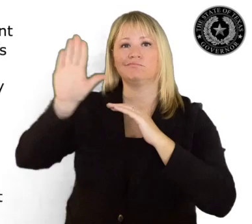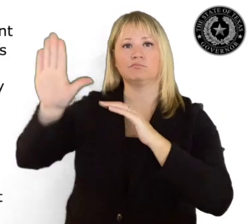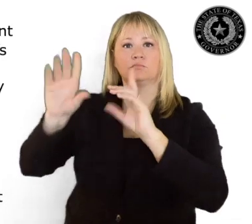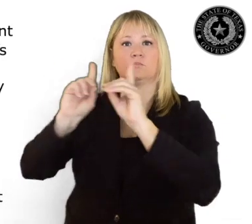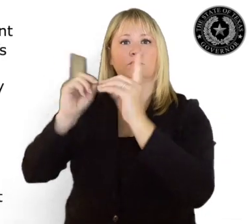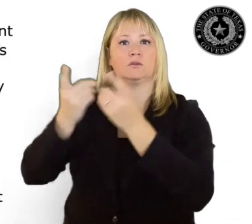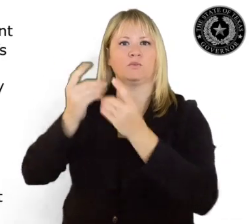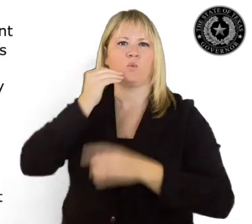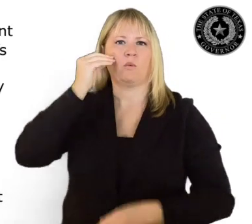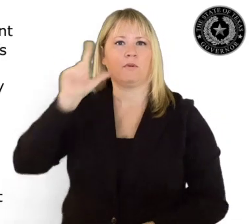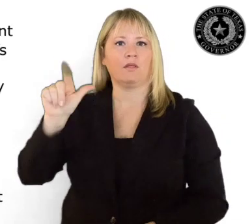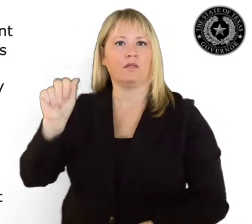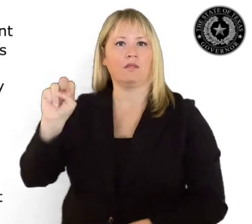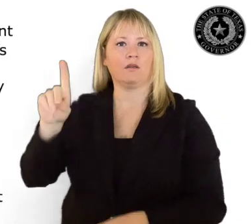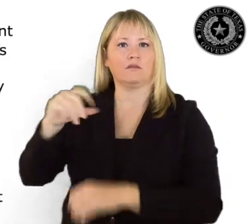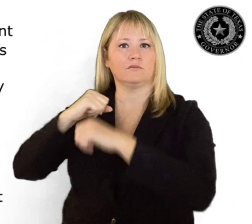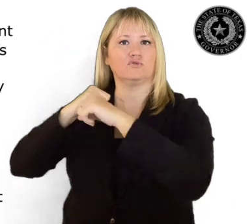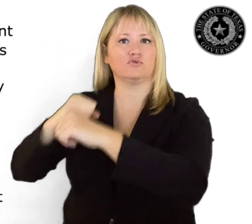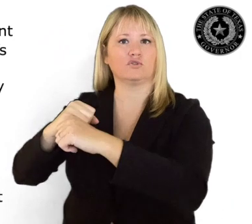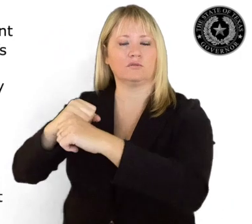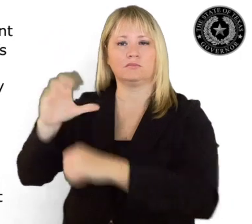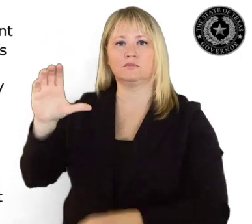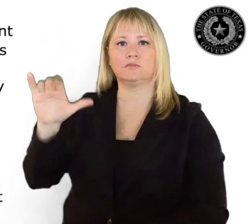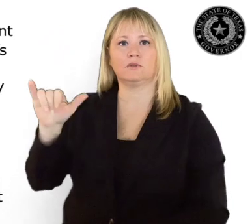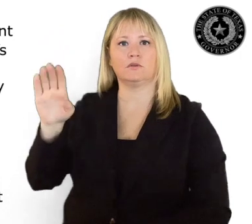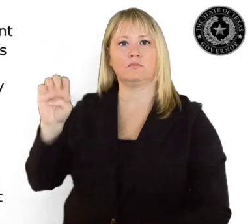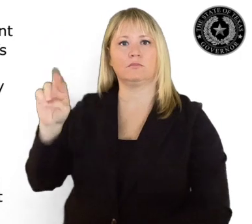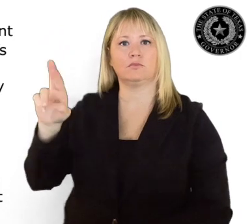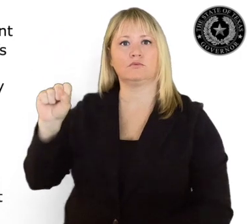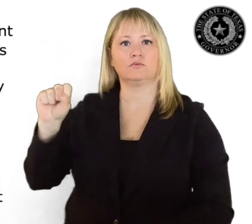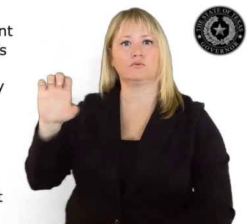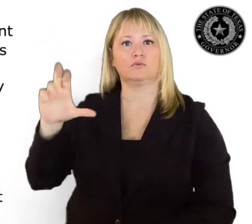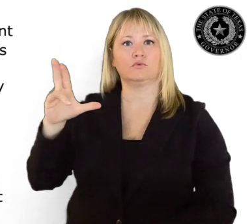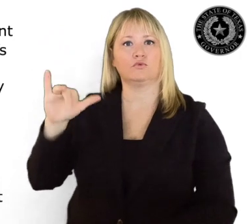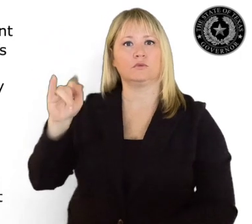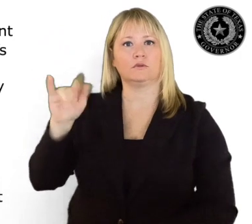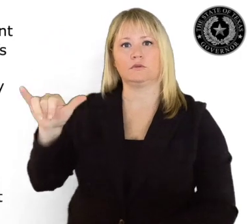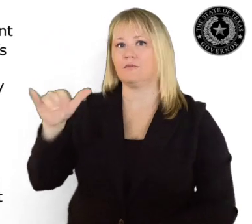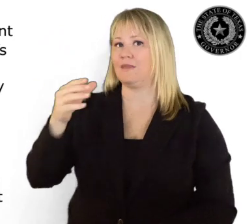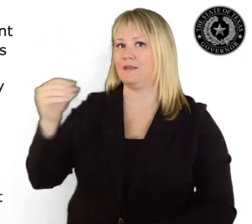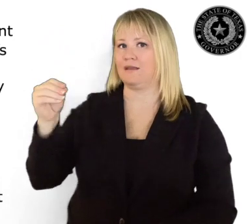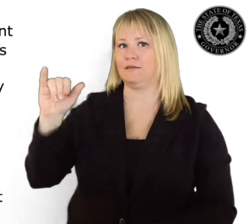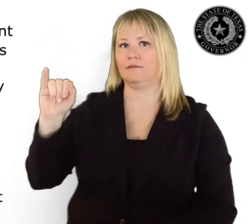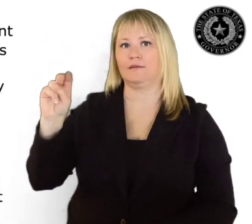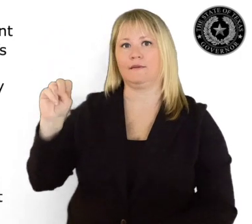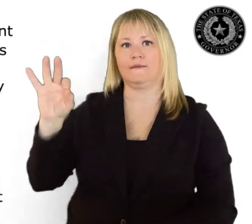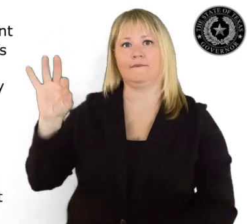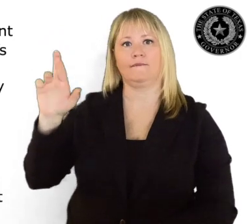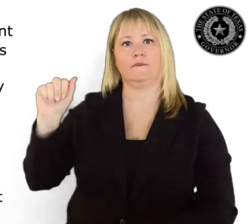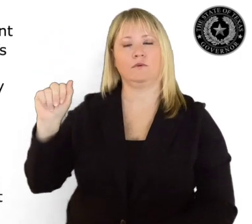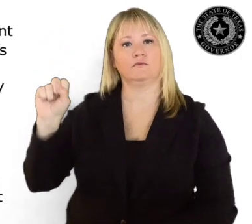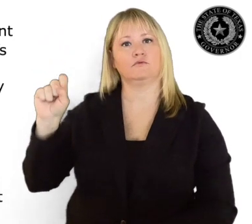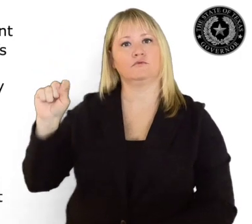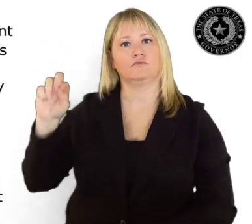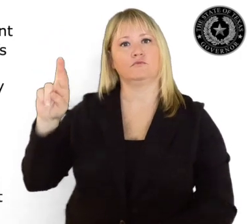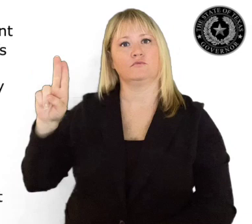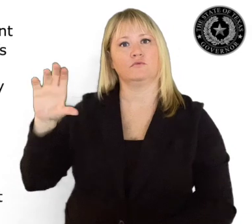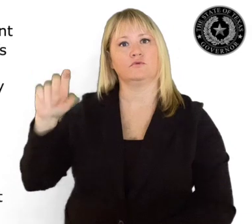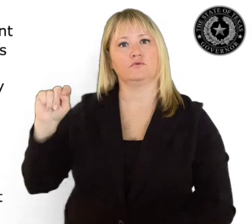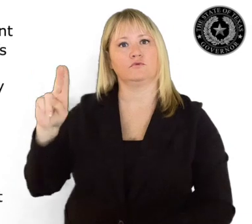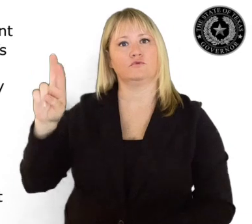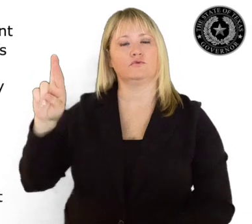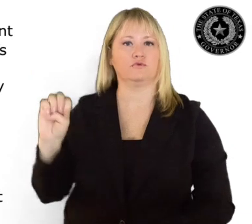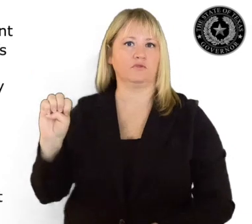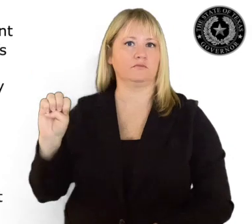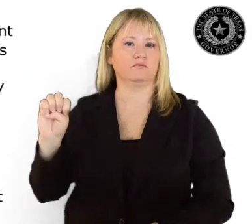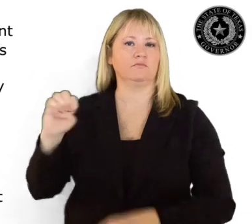A. Any services listed by the U.S. Department of Homeland Security's Cybersecurity and Infrastructure Security Agency in